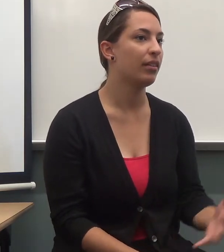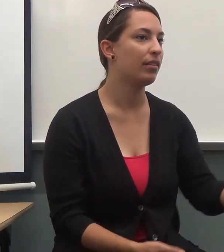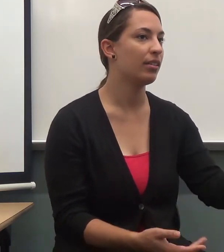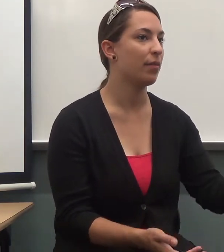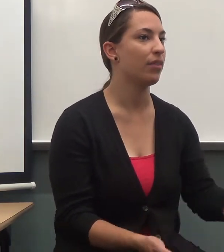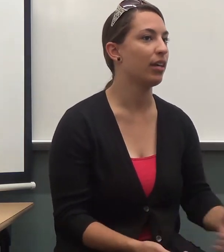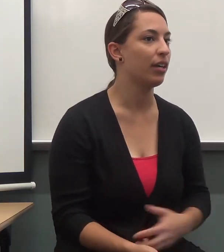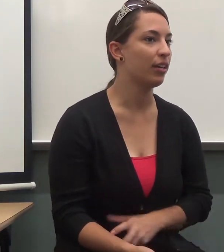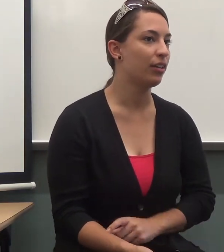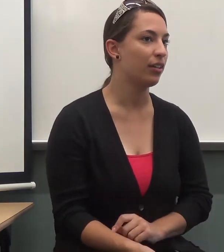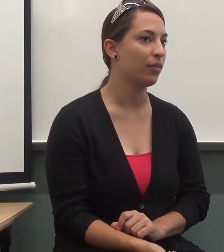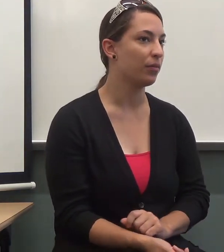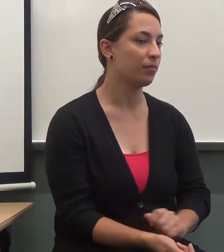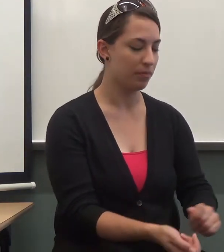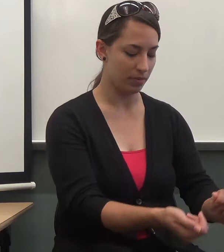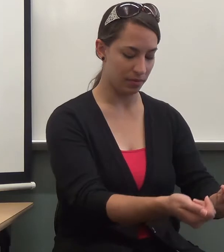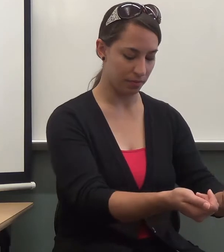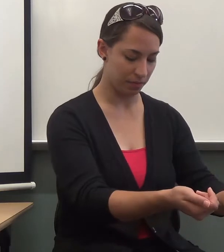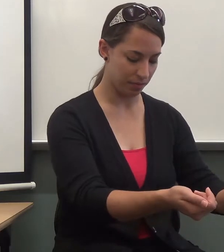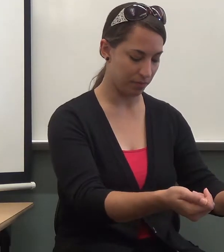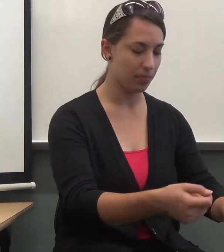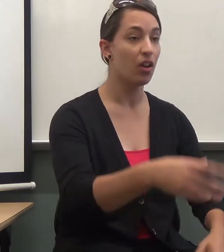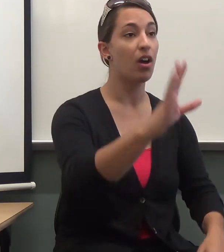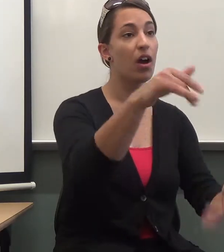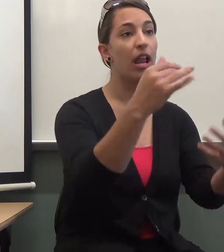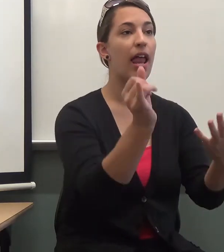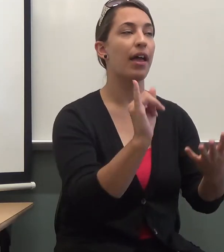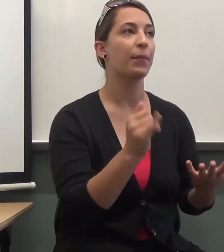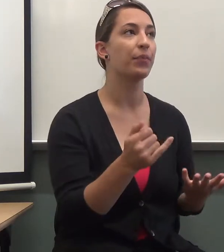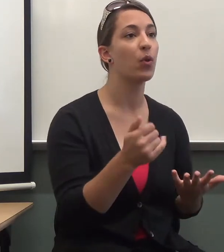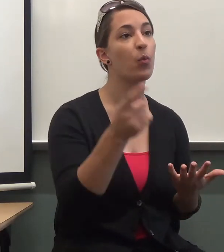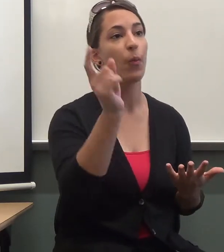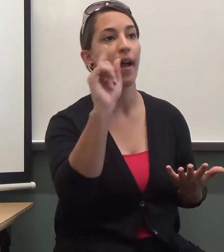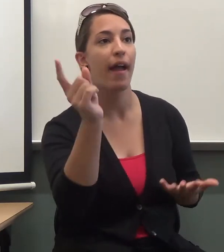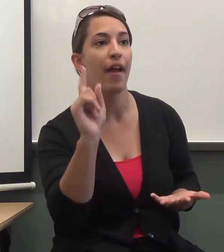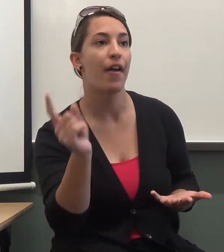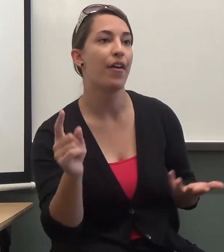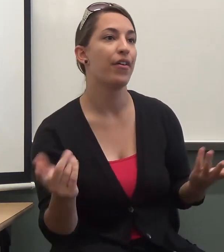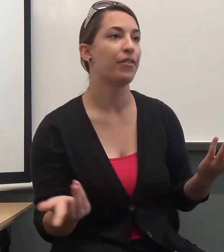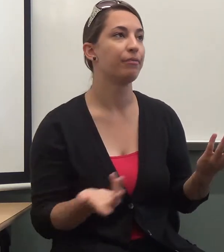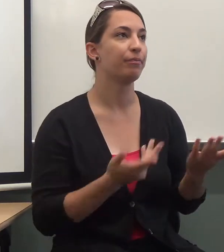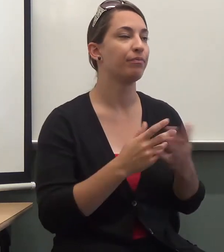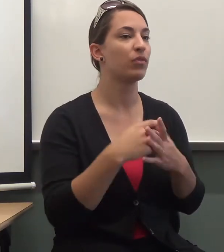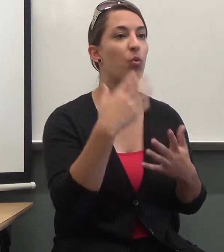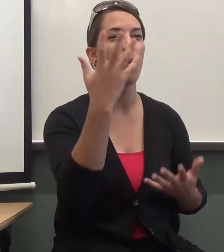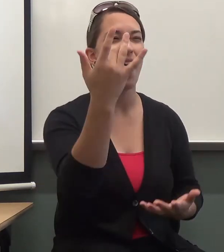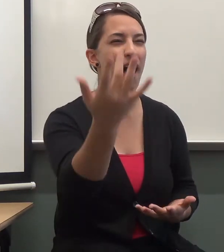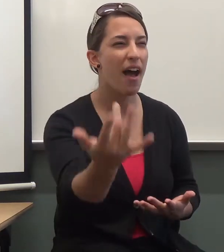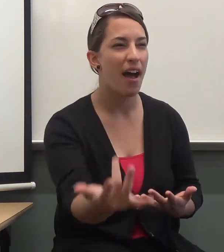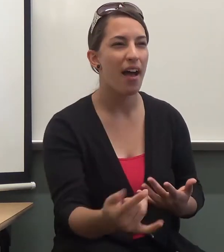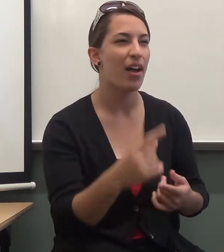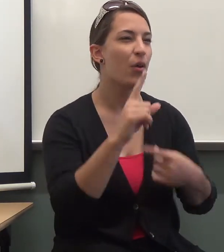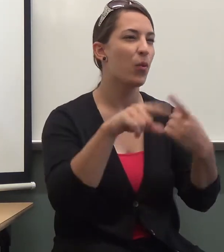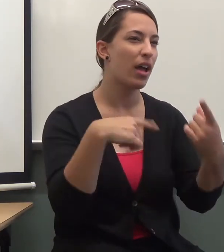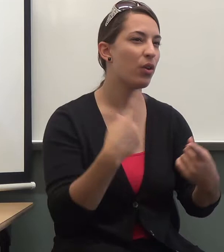in something, How about where, why, when,